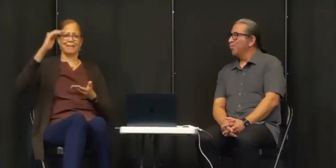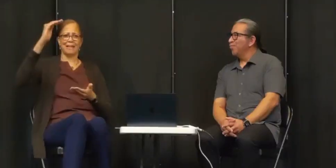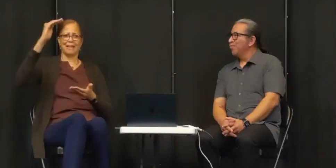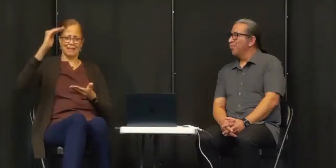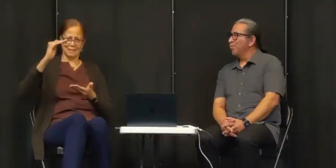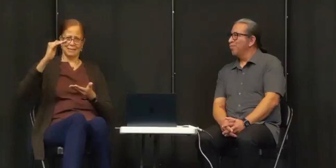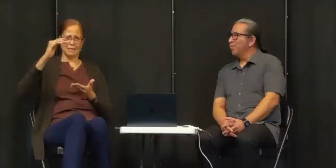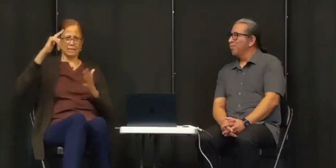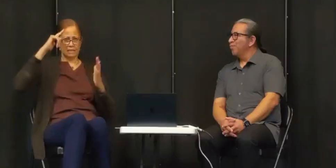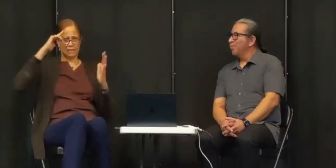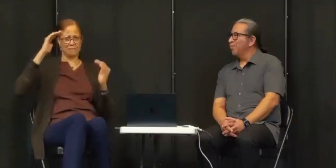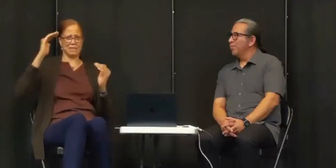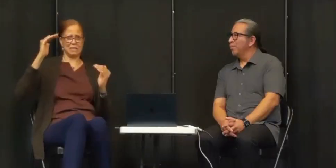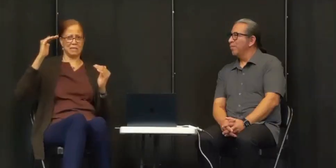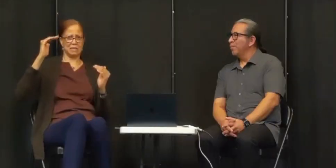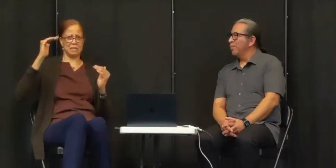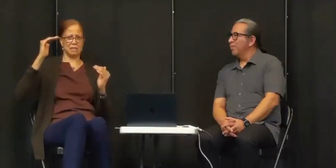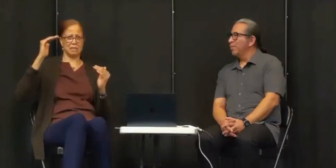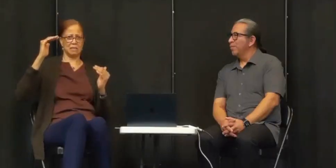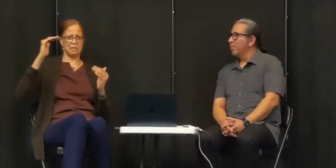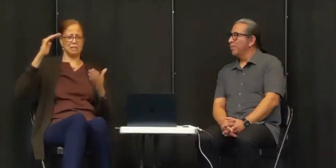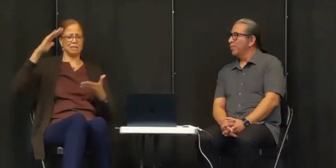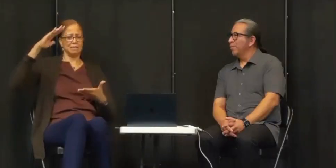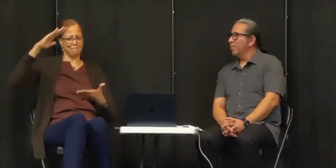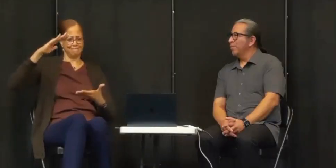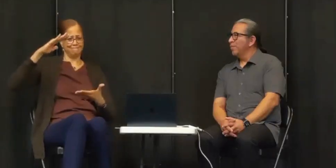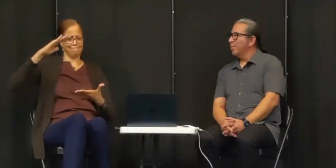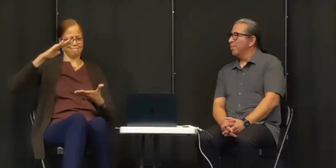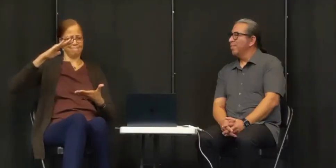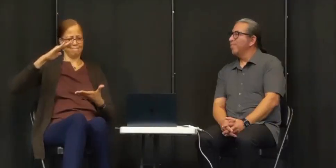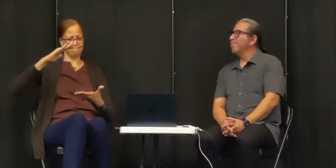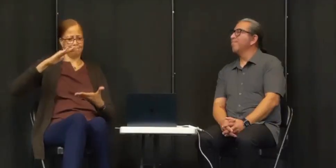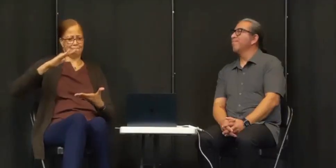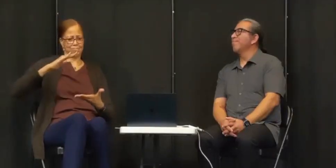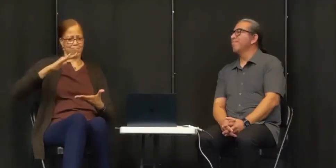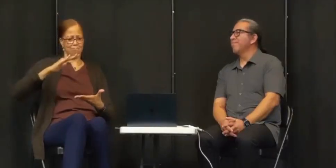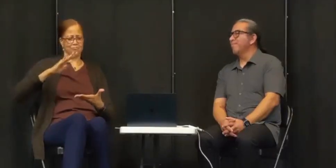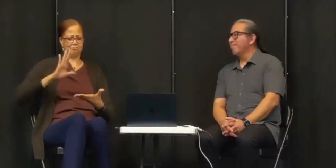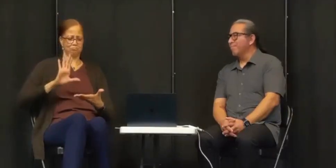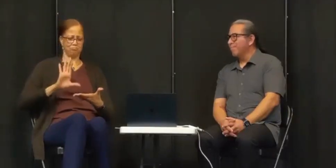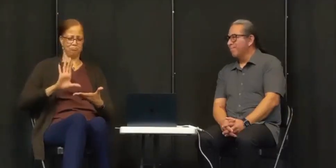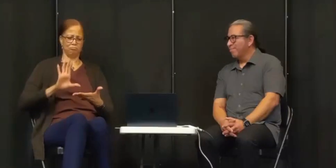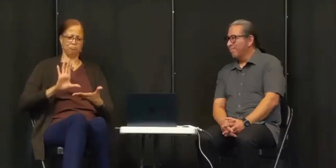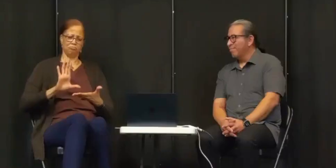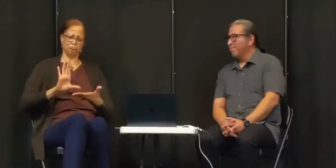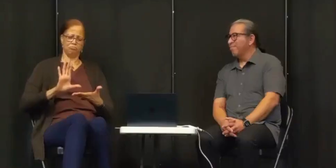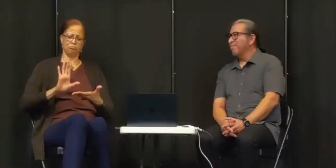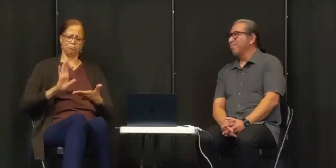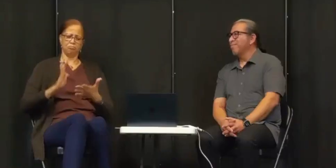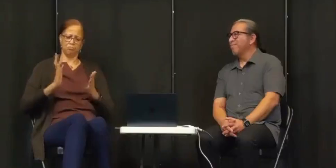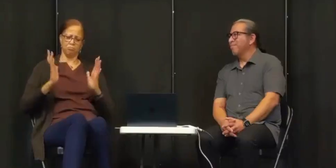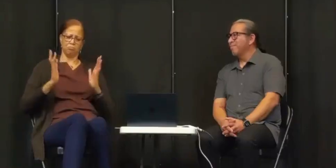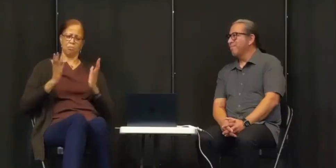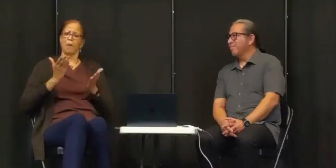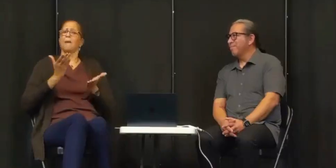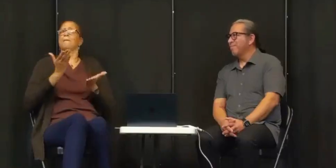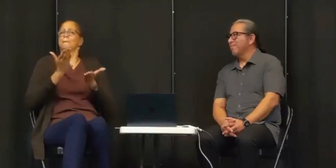And maybe lower your expectations. Don't expect everything to be perfect, right?